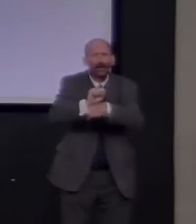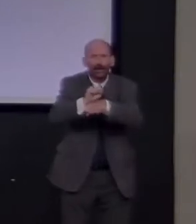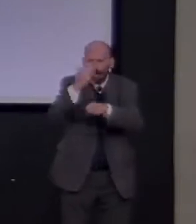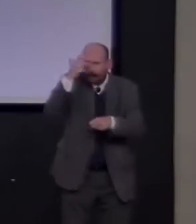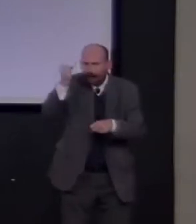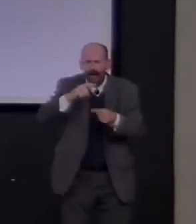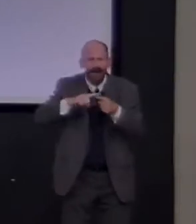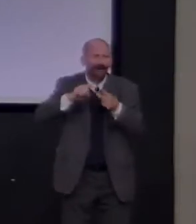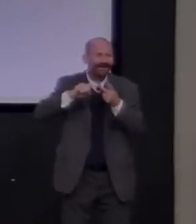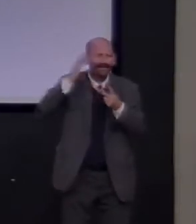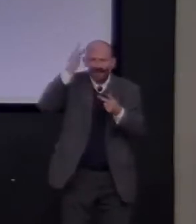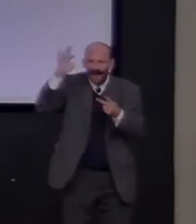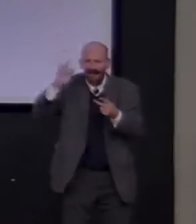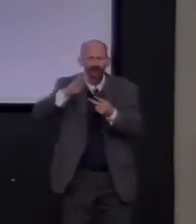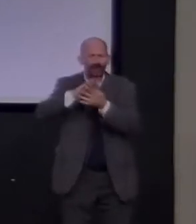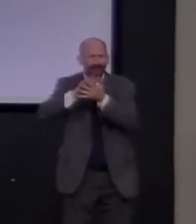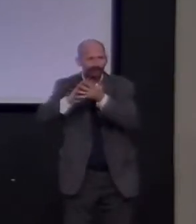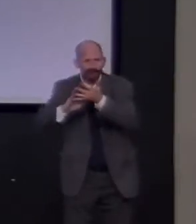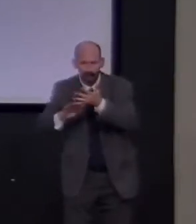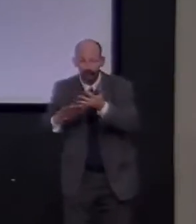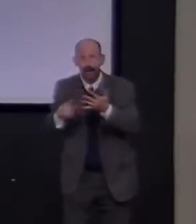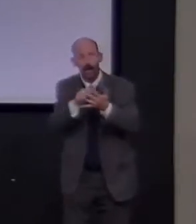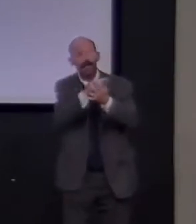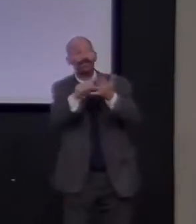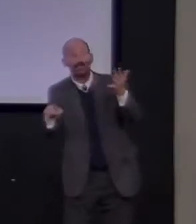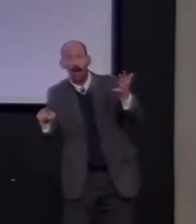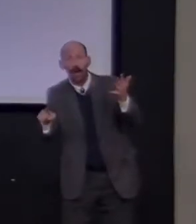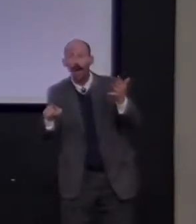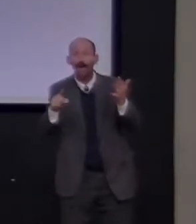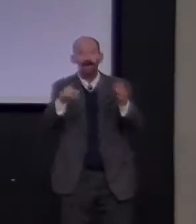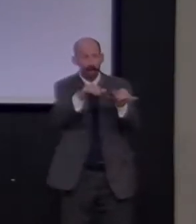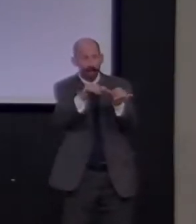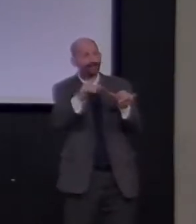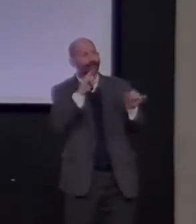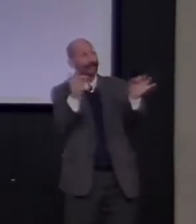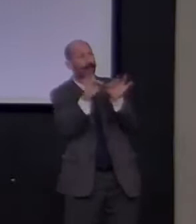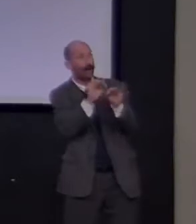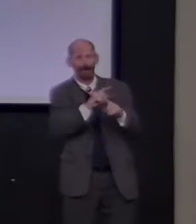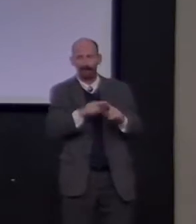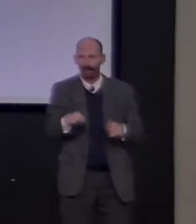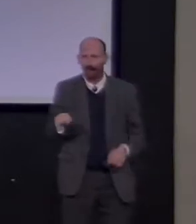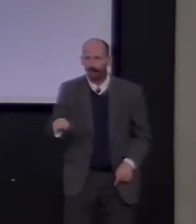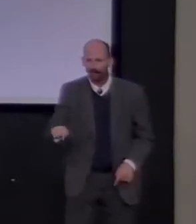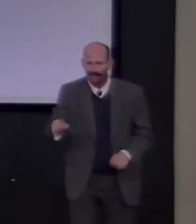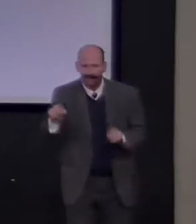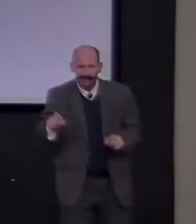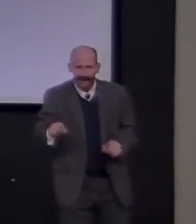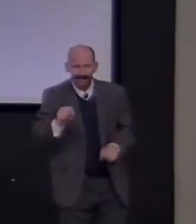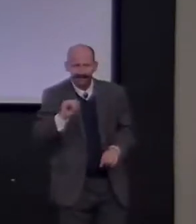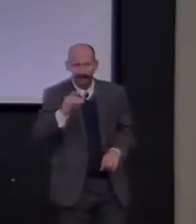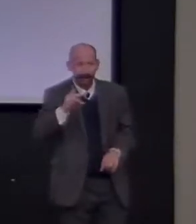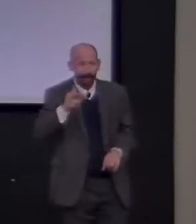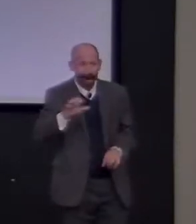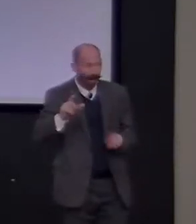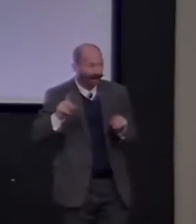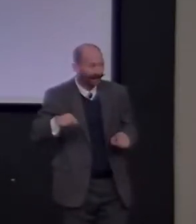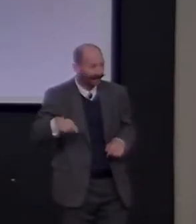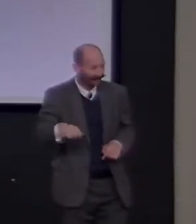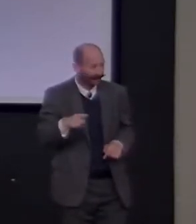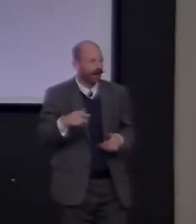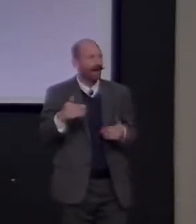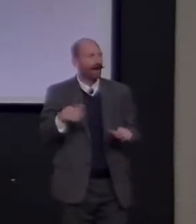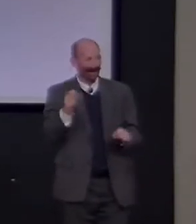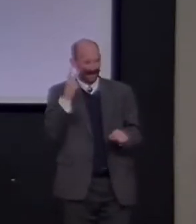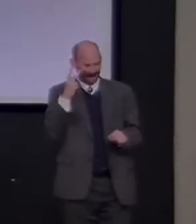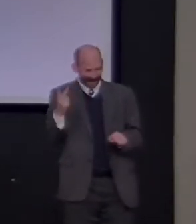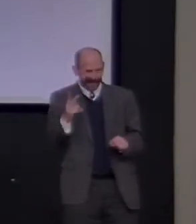abilities. That is not to say that these measures are not important, but this test, the symbolic version of the test, accounted for additional